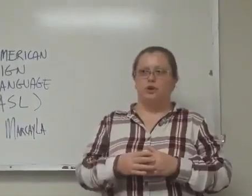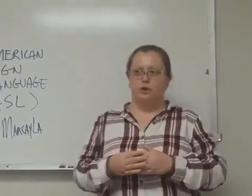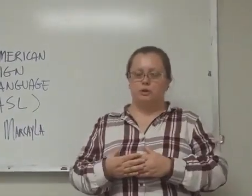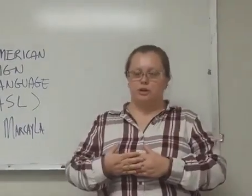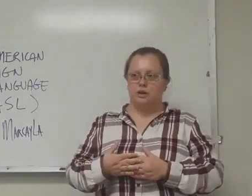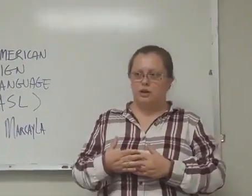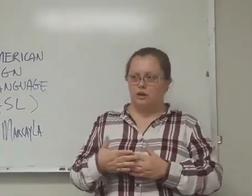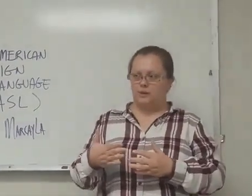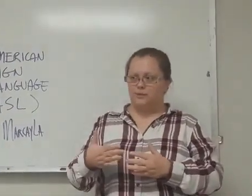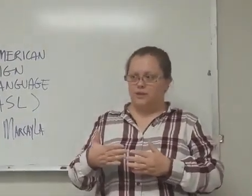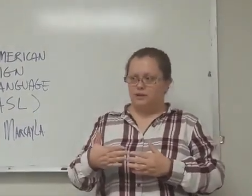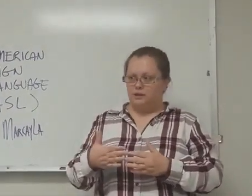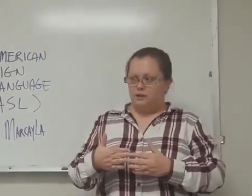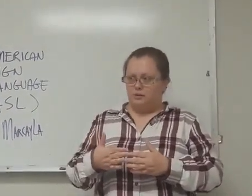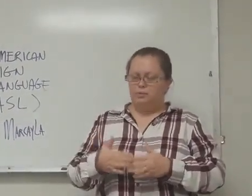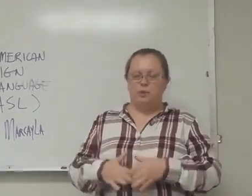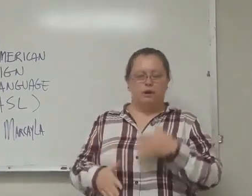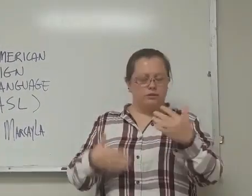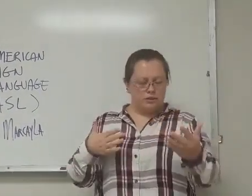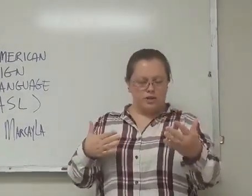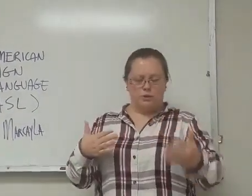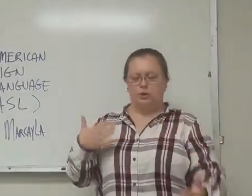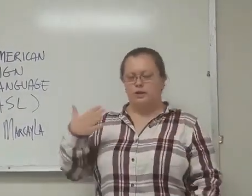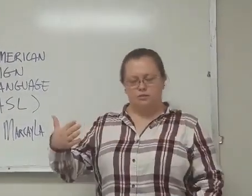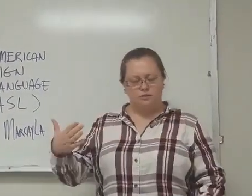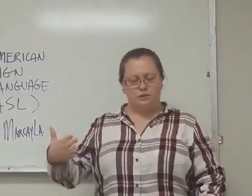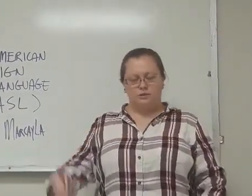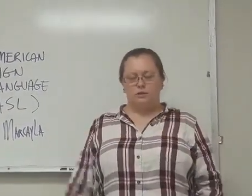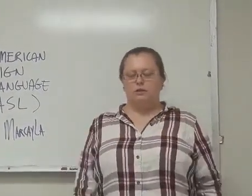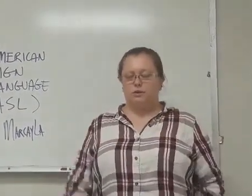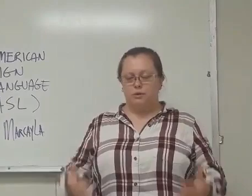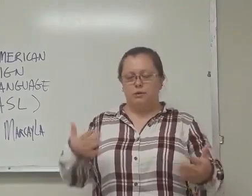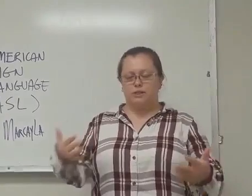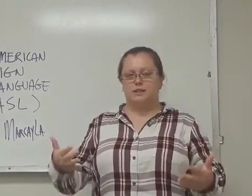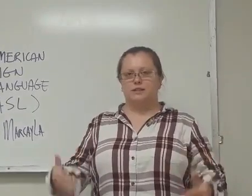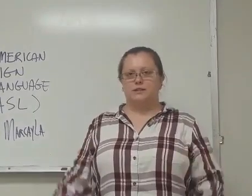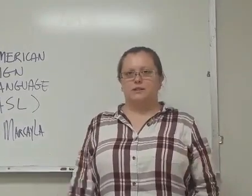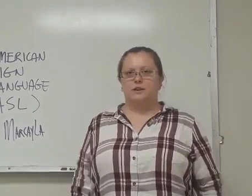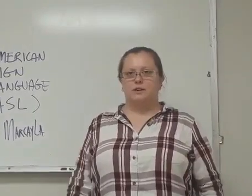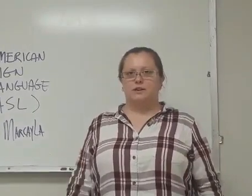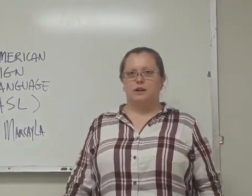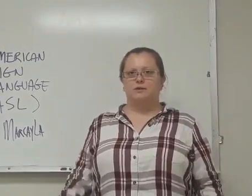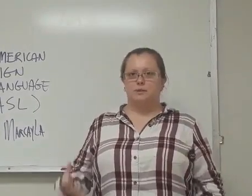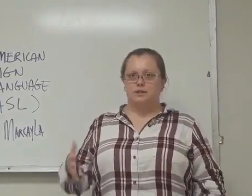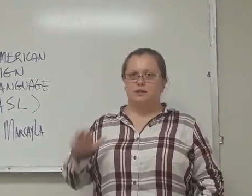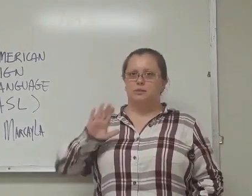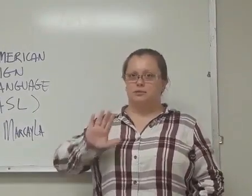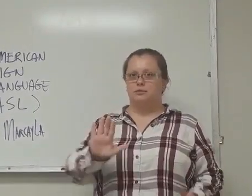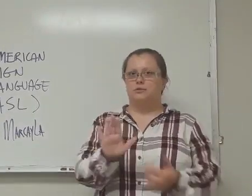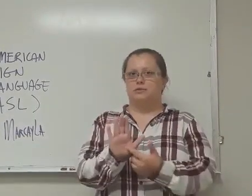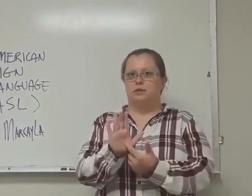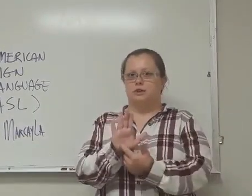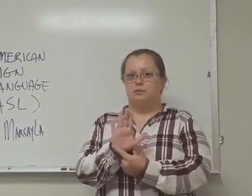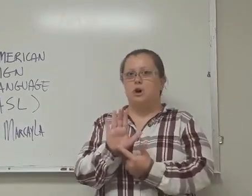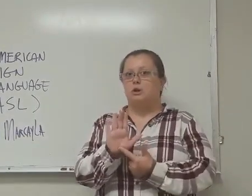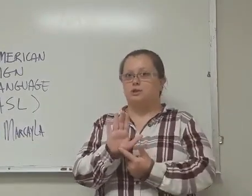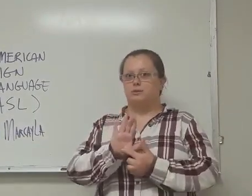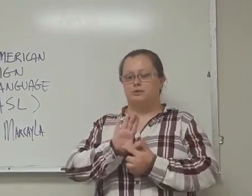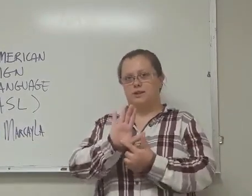you. But in general, like the rest of the alphabet's going to be, the palm's going to be